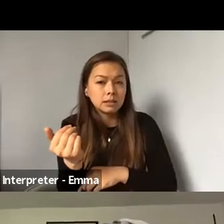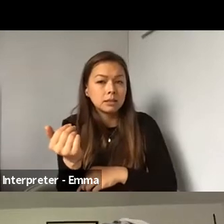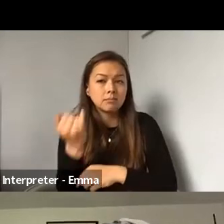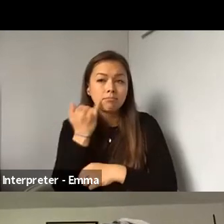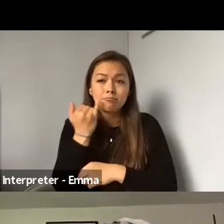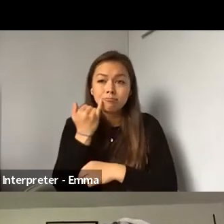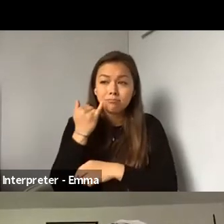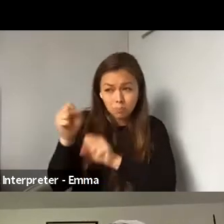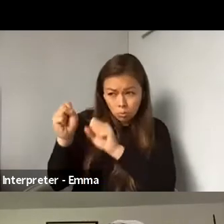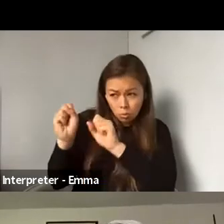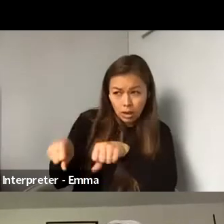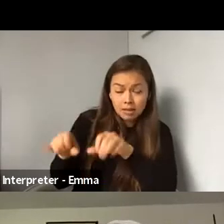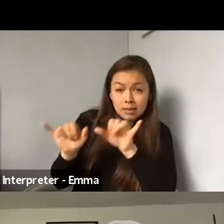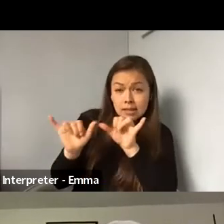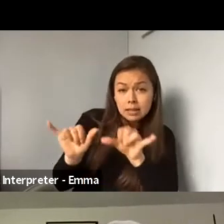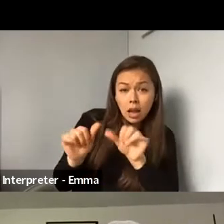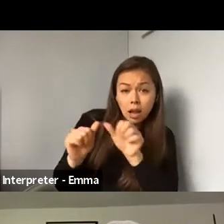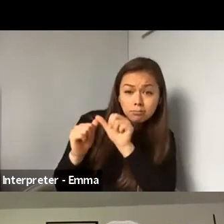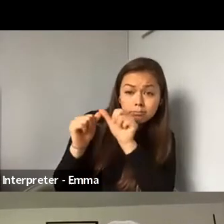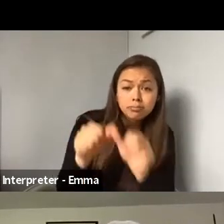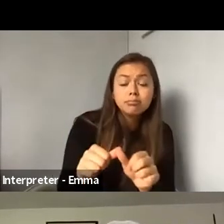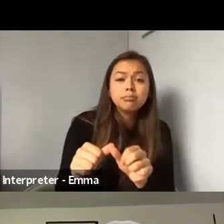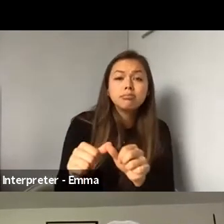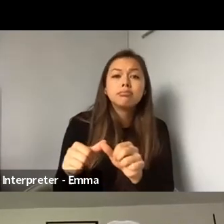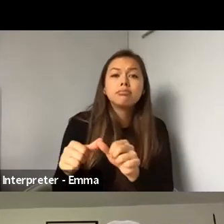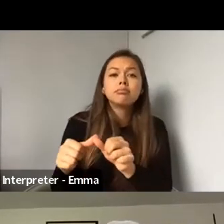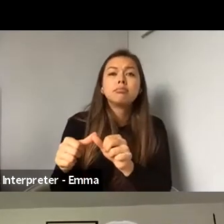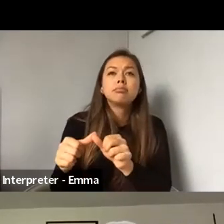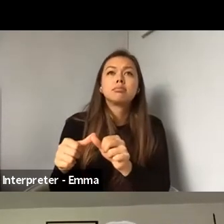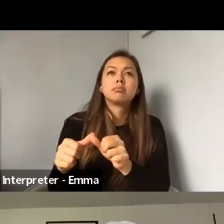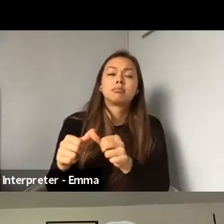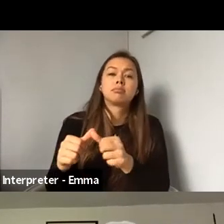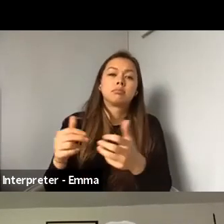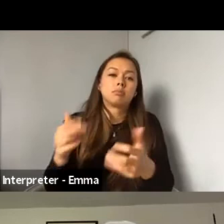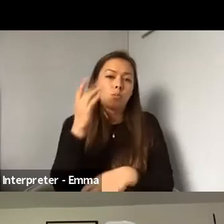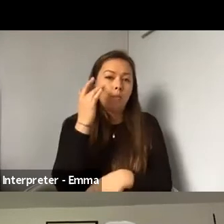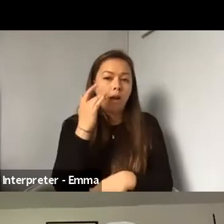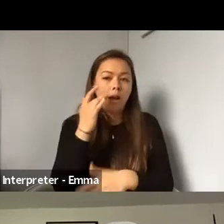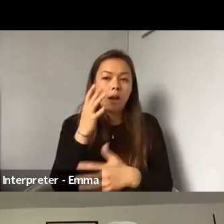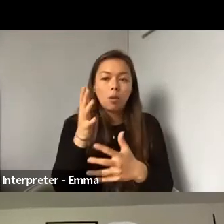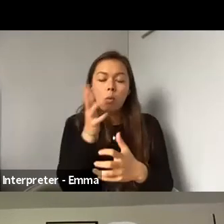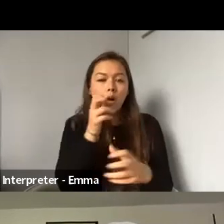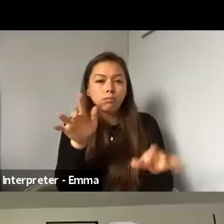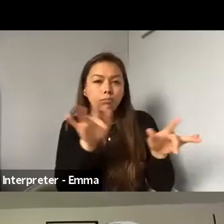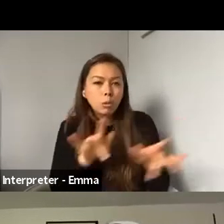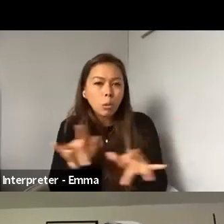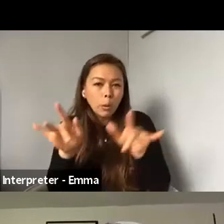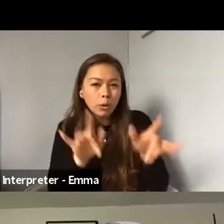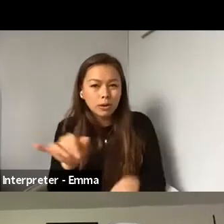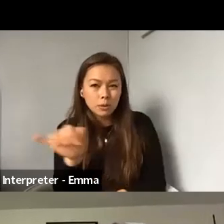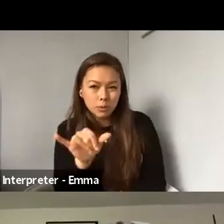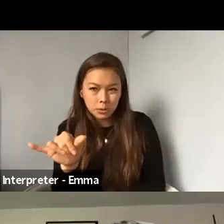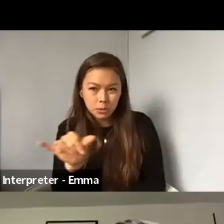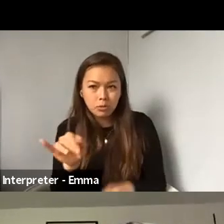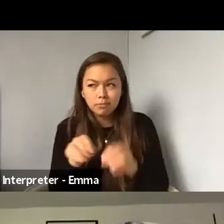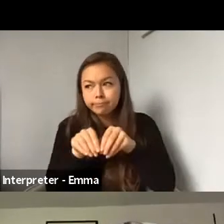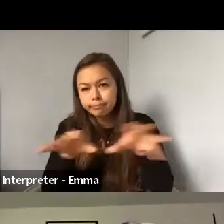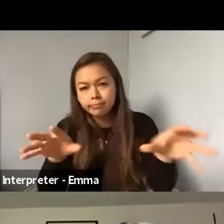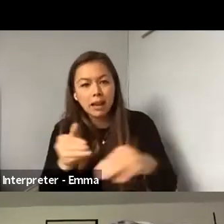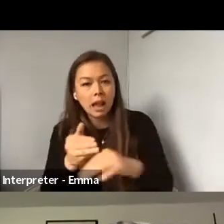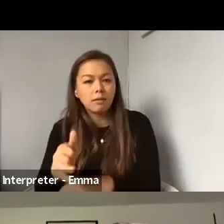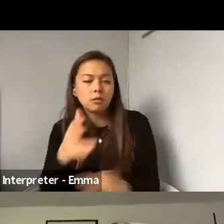we'll capture those questions in the recording that way. So without further ado,